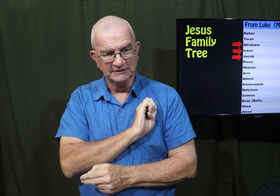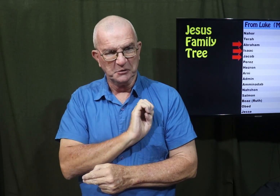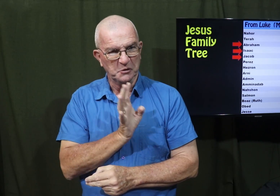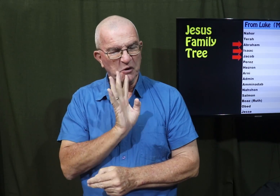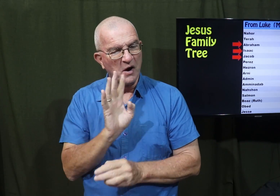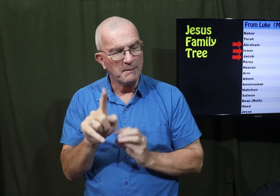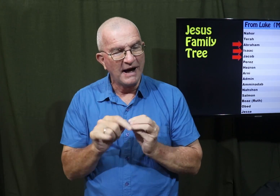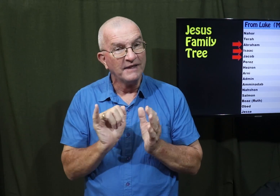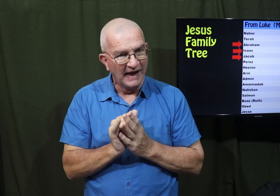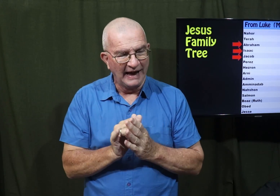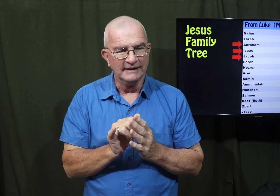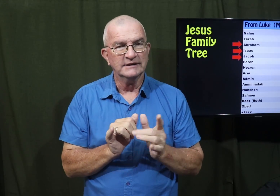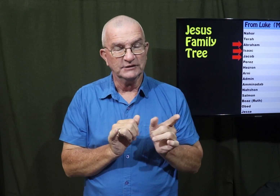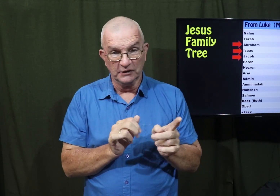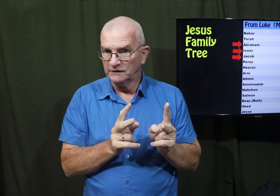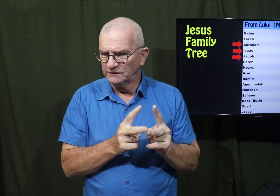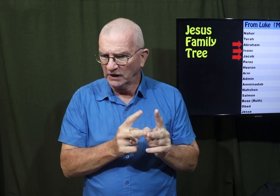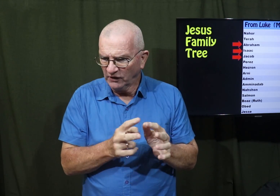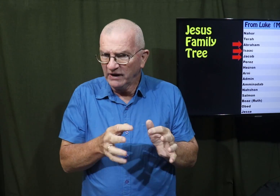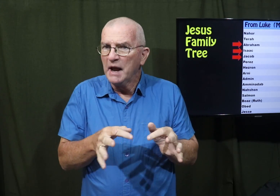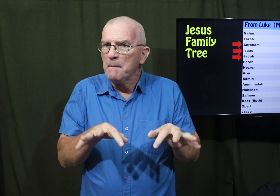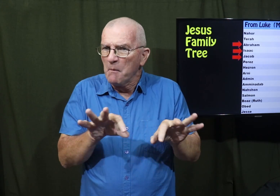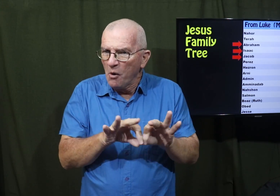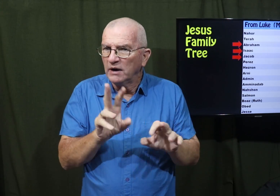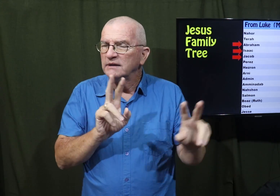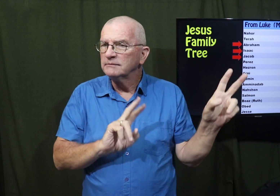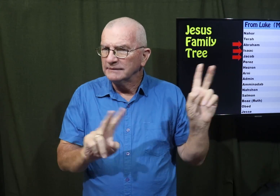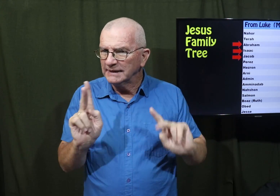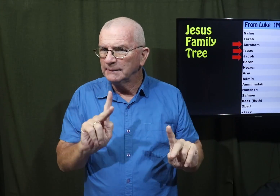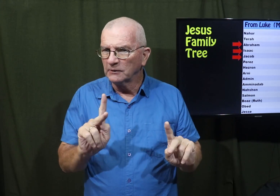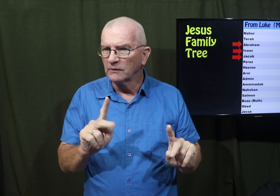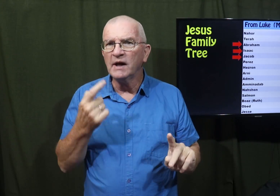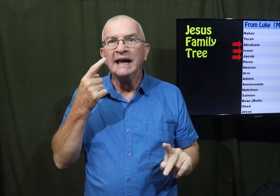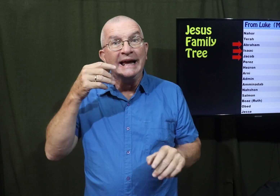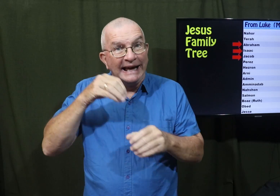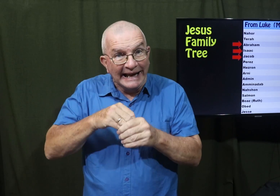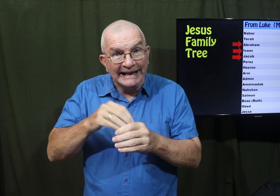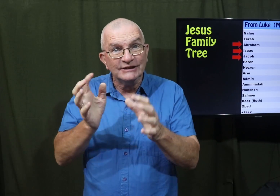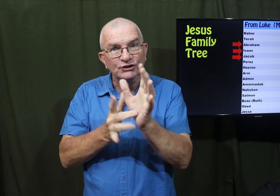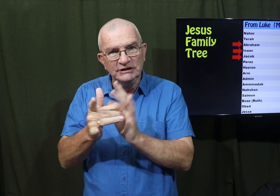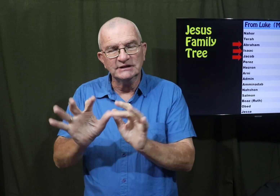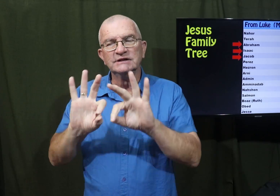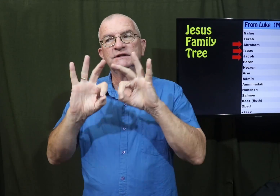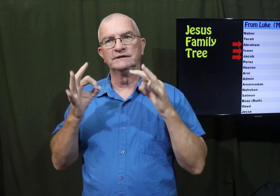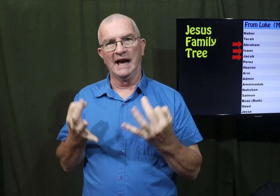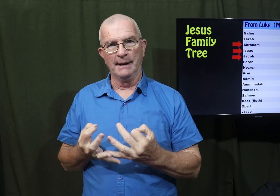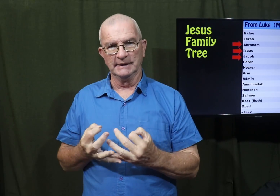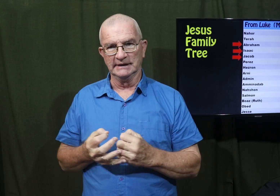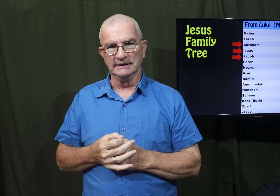And we're going to talk about them. And they're very important people in Jesus' family.